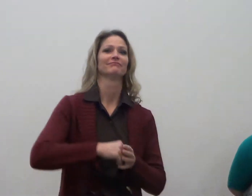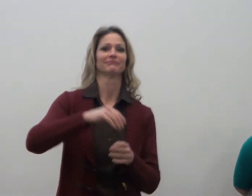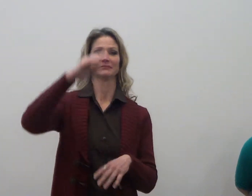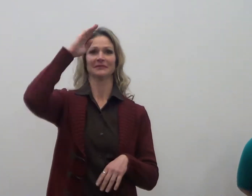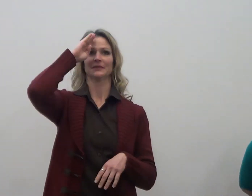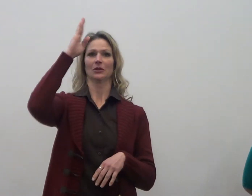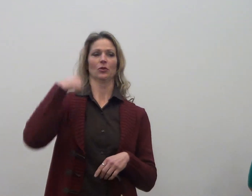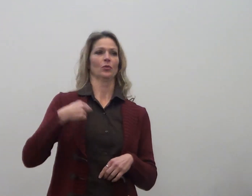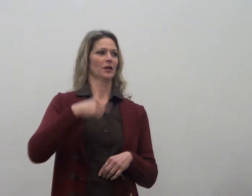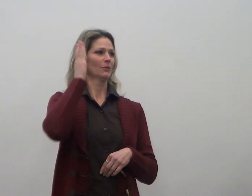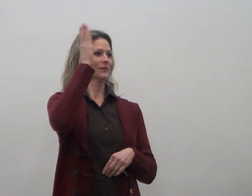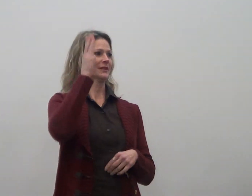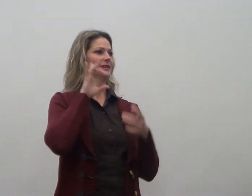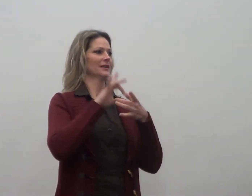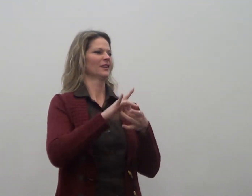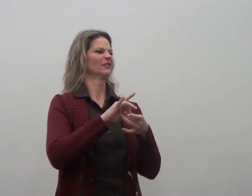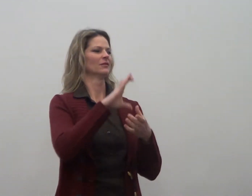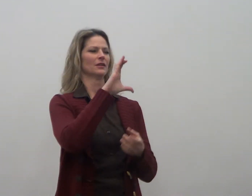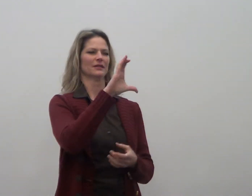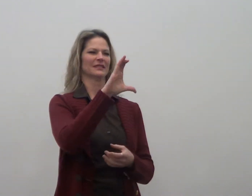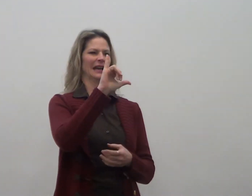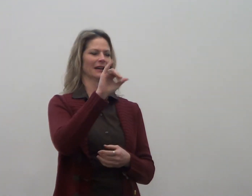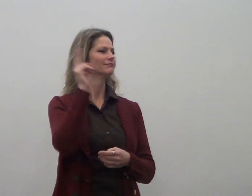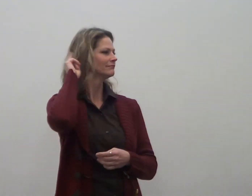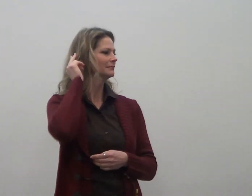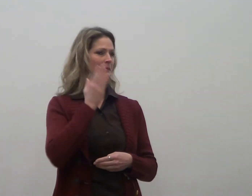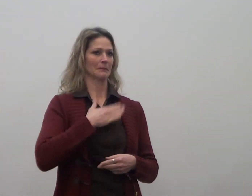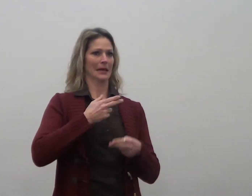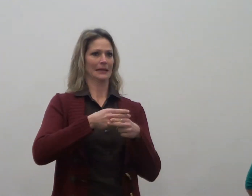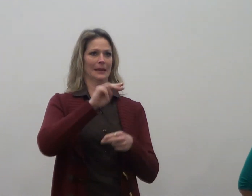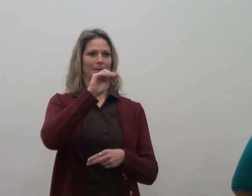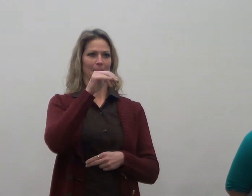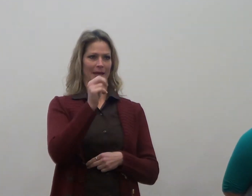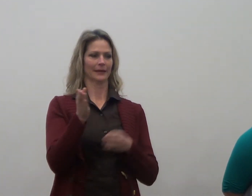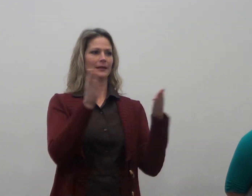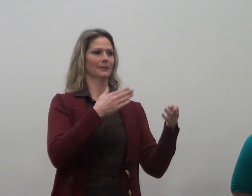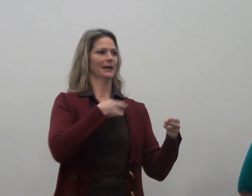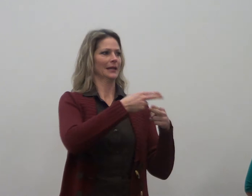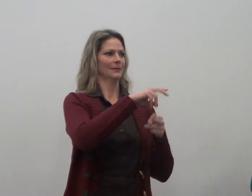are presenting on cochlear implants. My name is Megan. My name is Sally. And I'm Zoe.